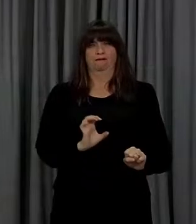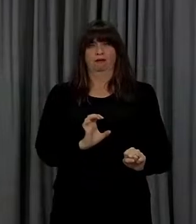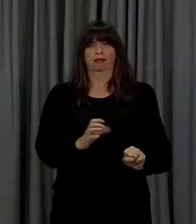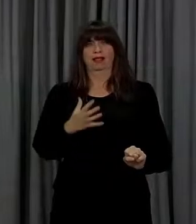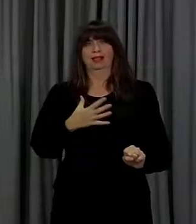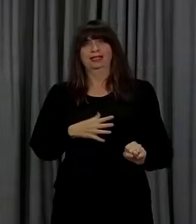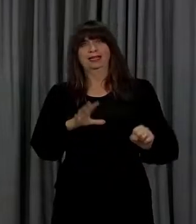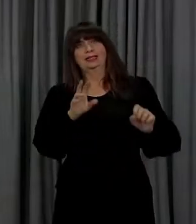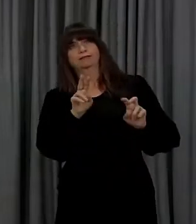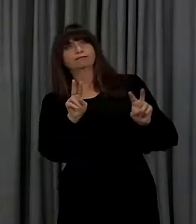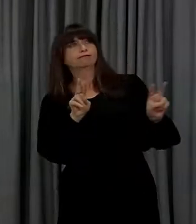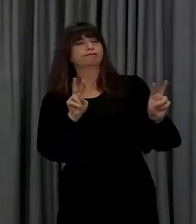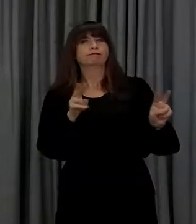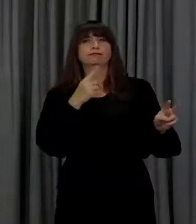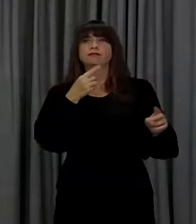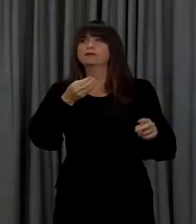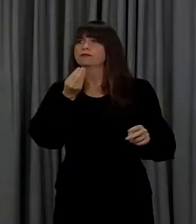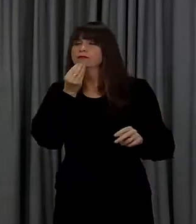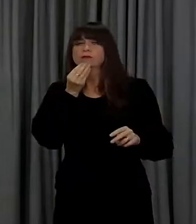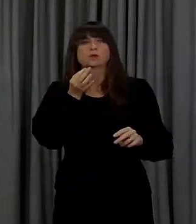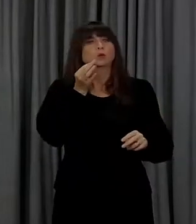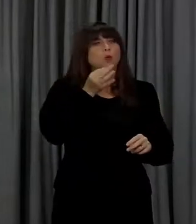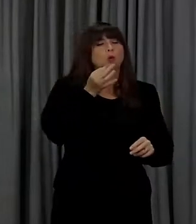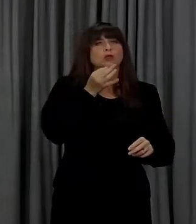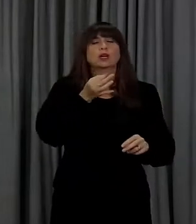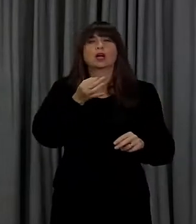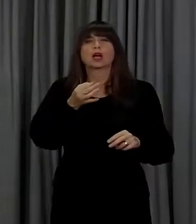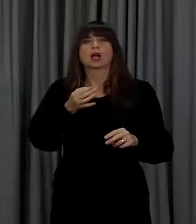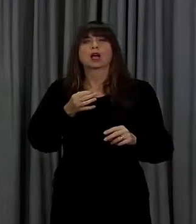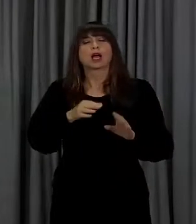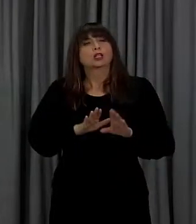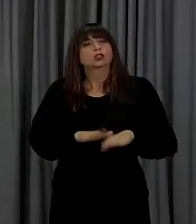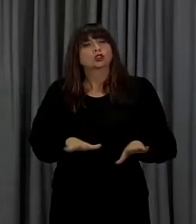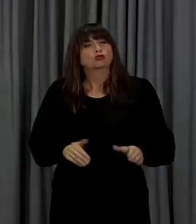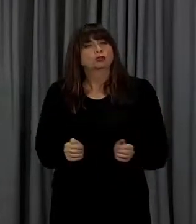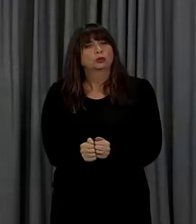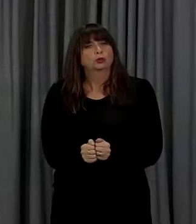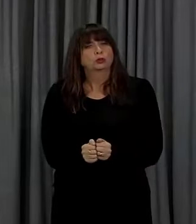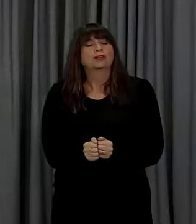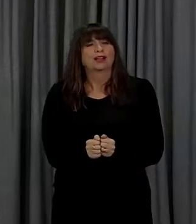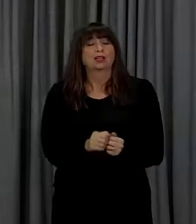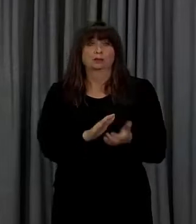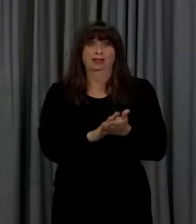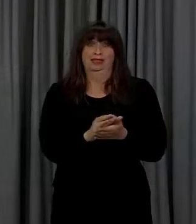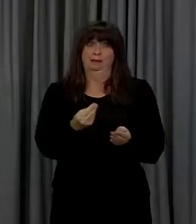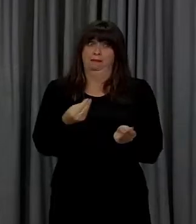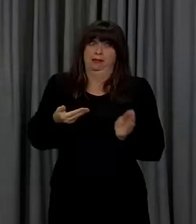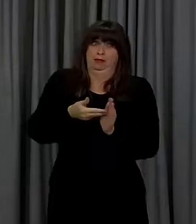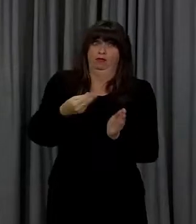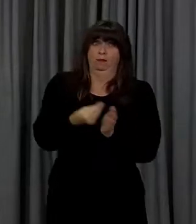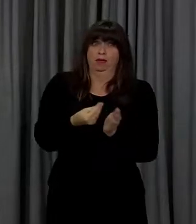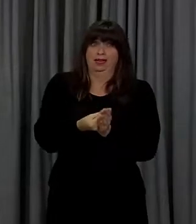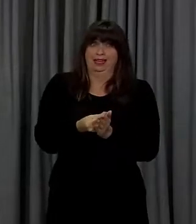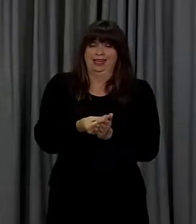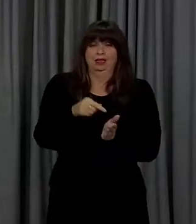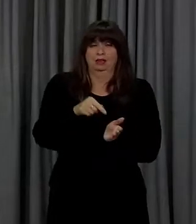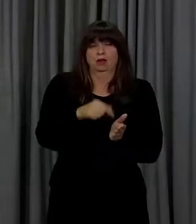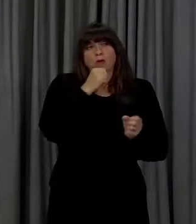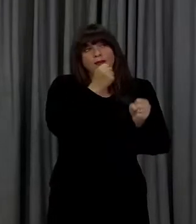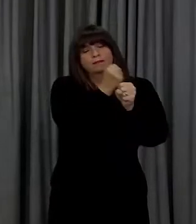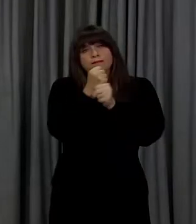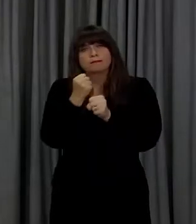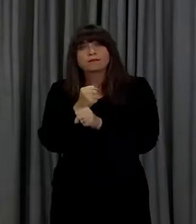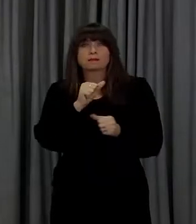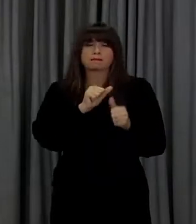to information and access to food, water and facilities for children. So this new funding will also be spent on